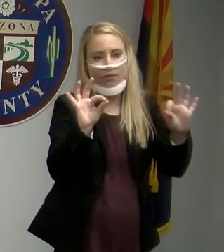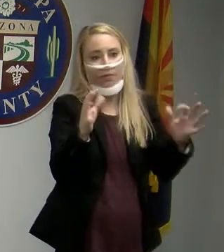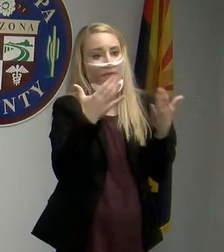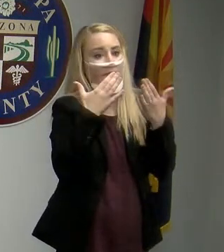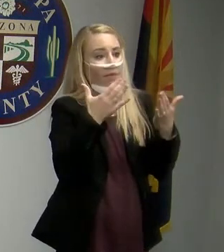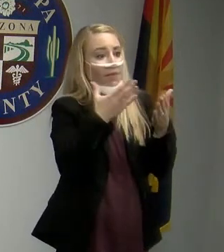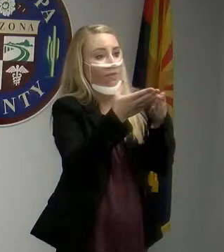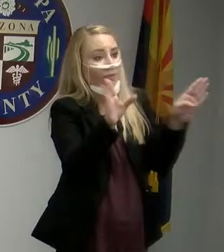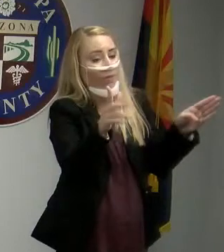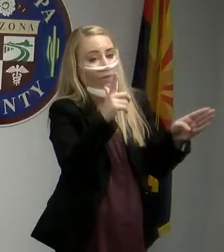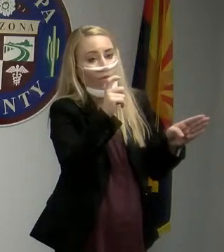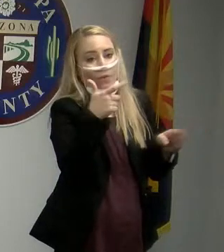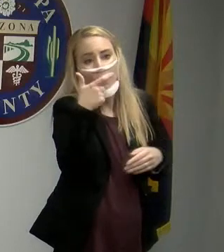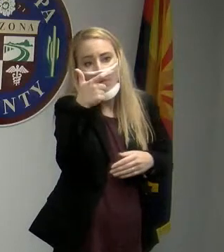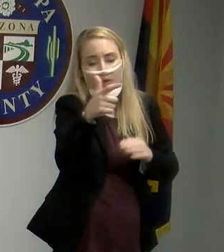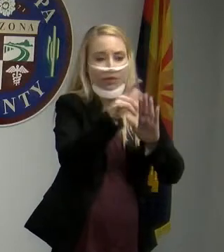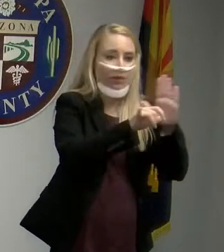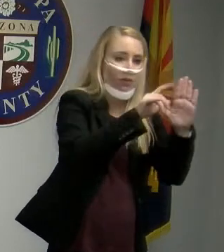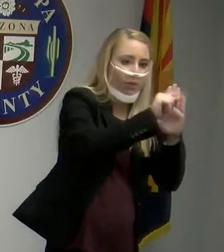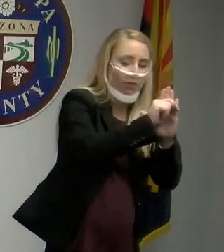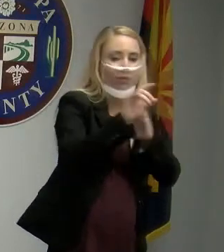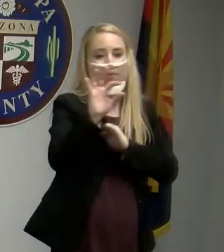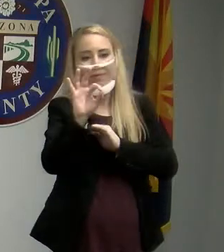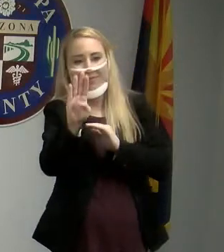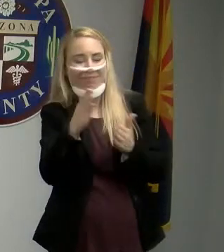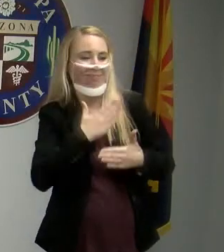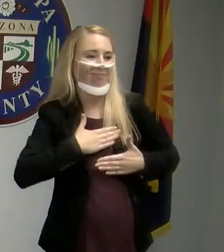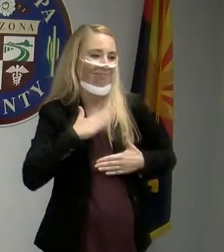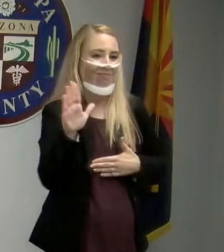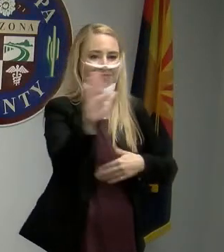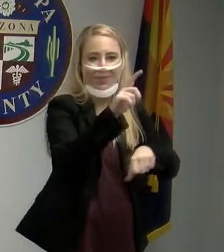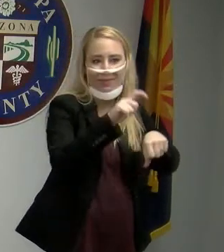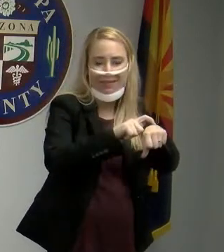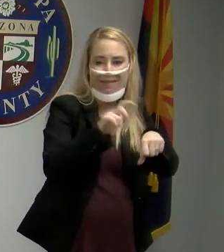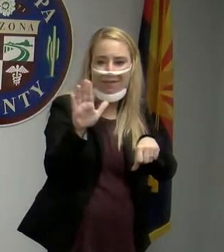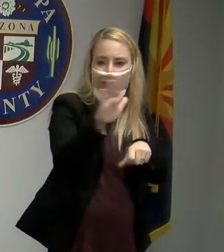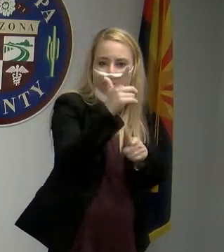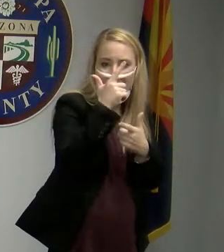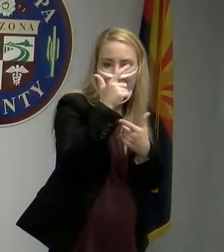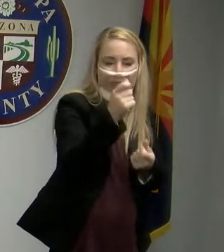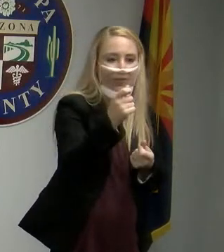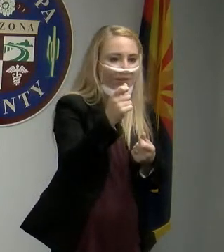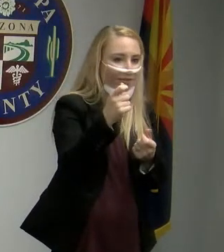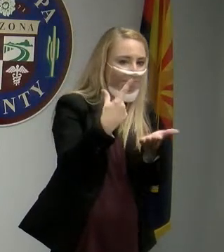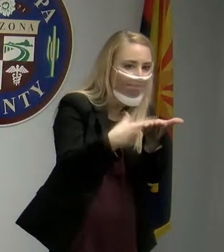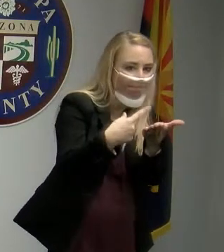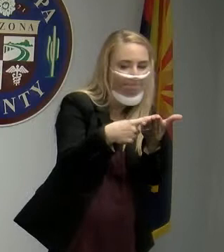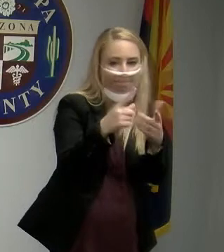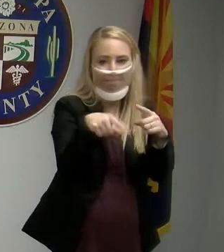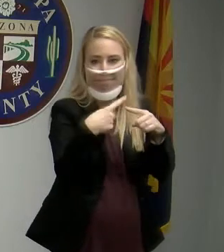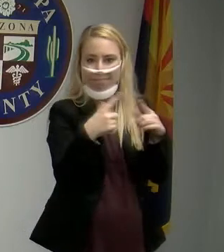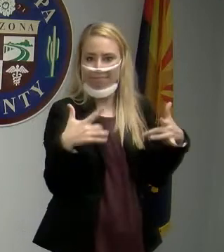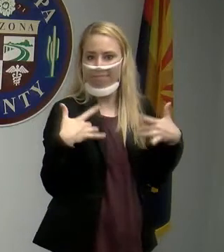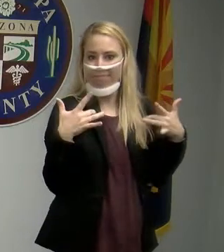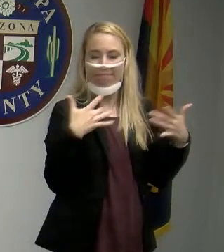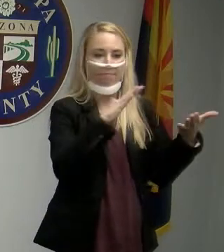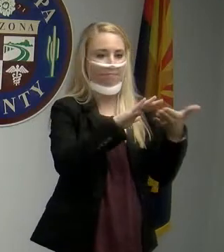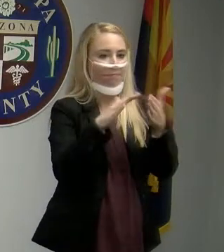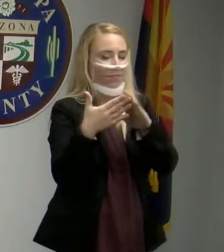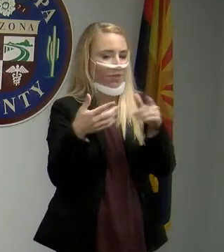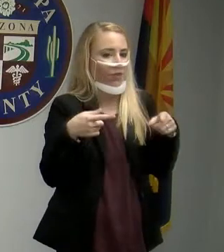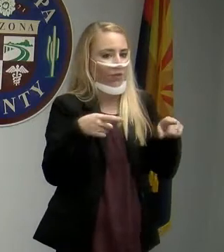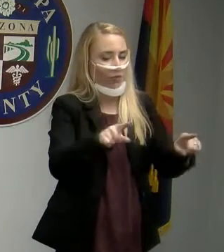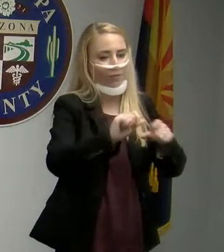us from the public joining us via YouTube or Facebook. We always appreciate your time and your interest in what is going on in the community during this pandemic and